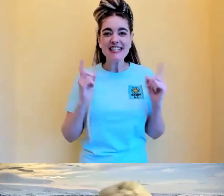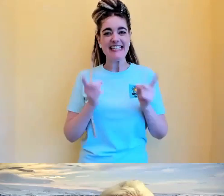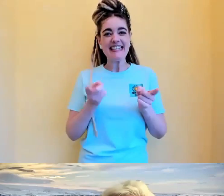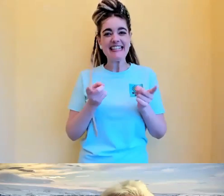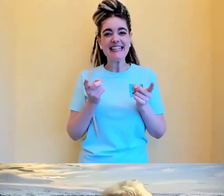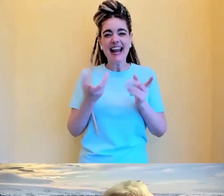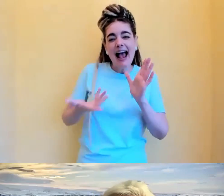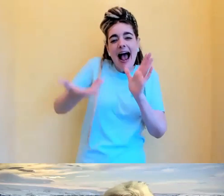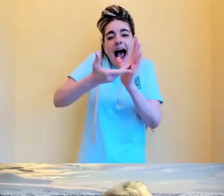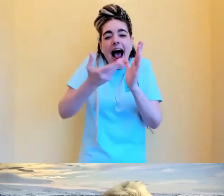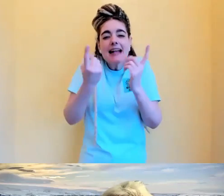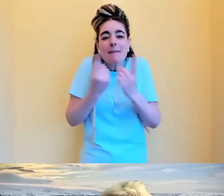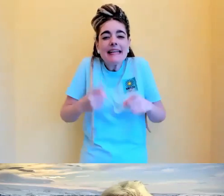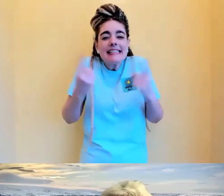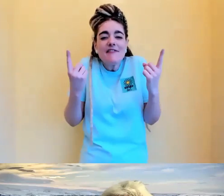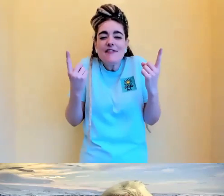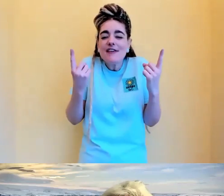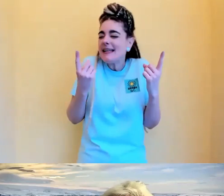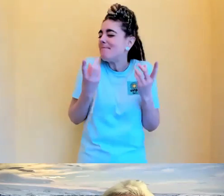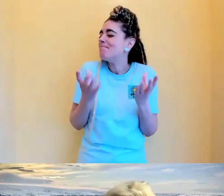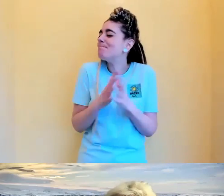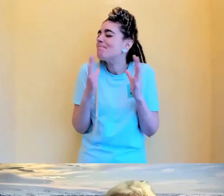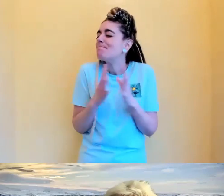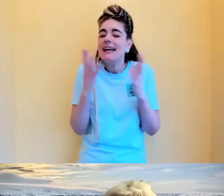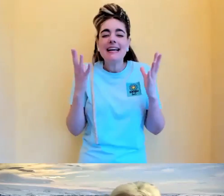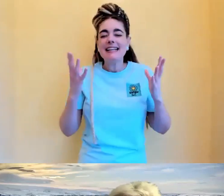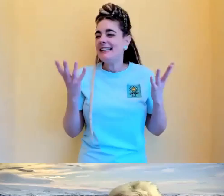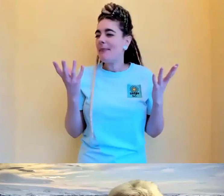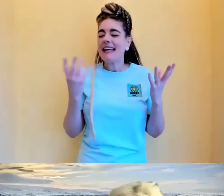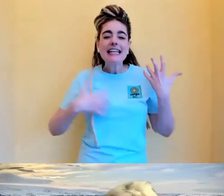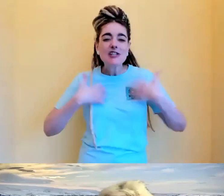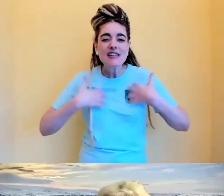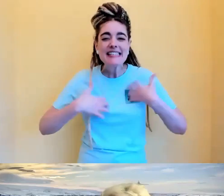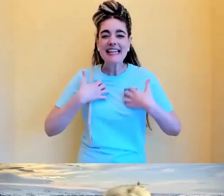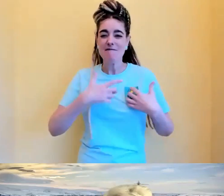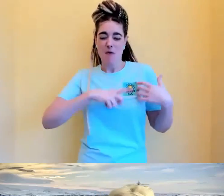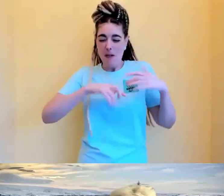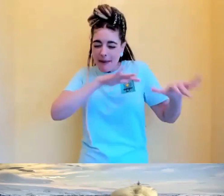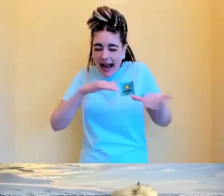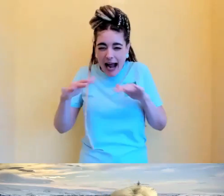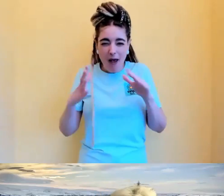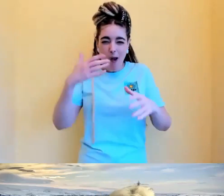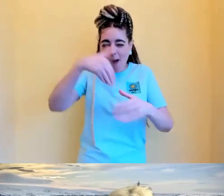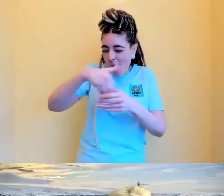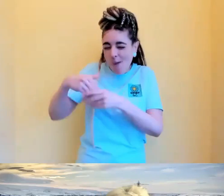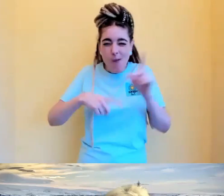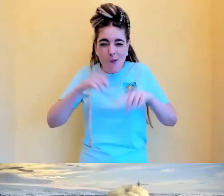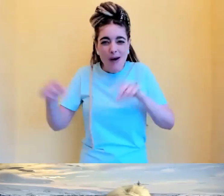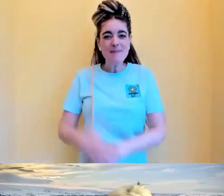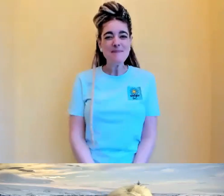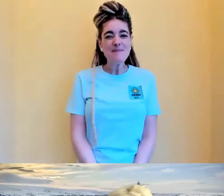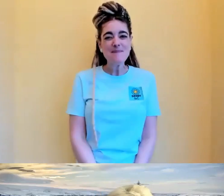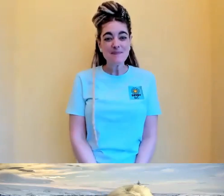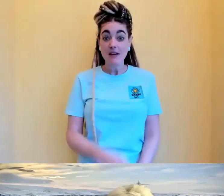something a bit different and a bit interesting to the world of contemporary music and piano repertoire. Well, it's great, Anna. And if you ever need to